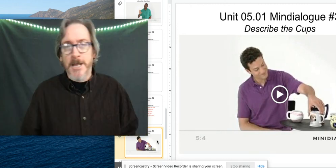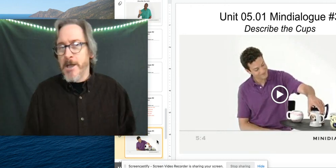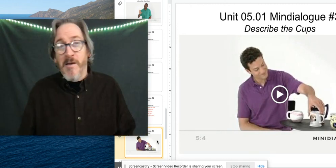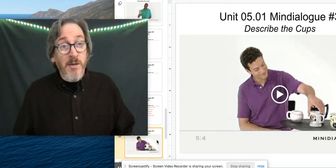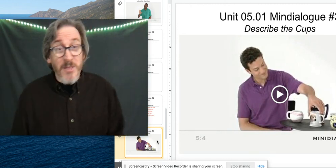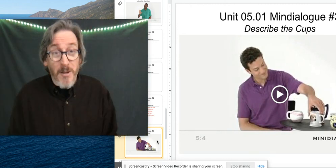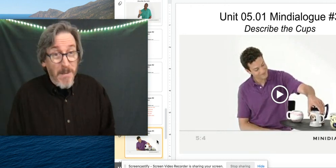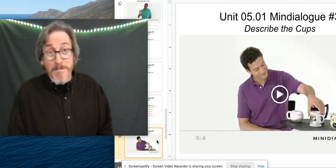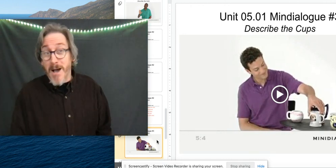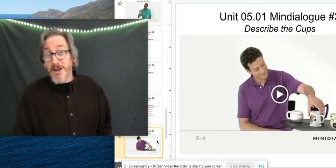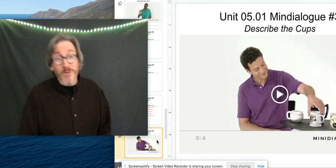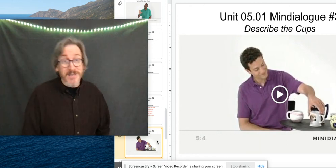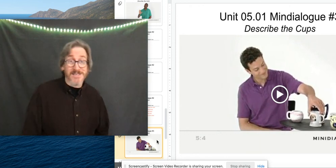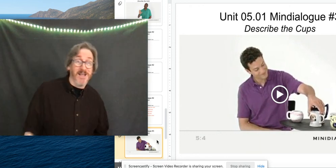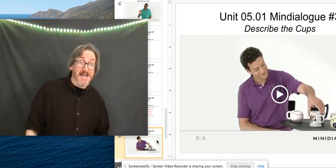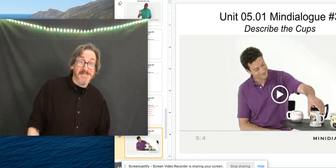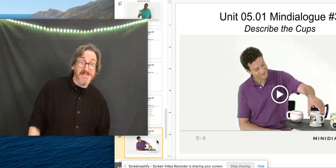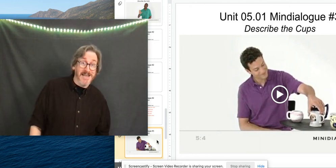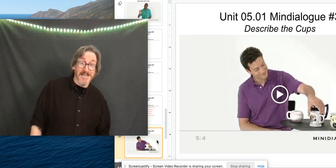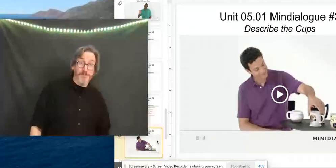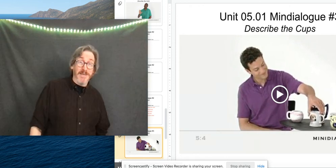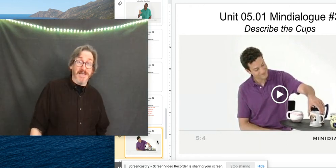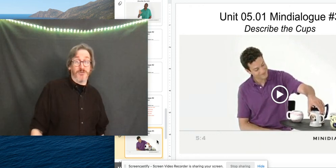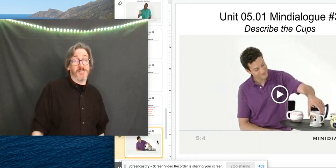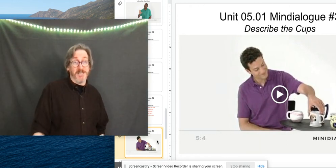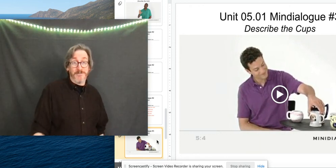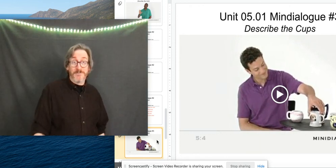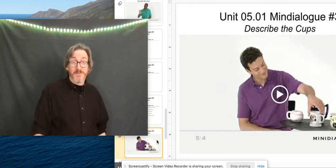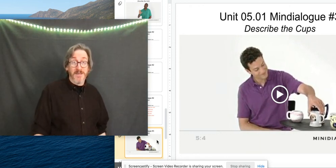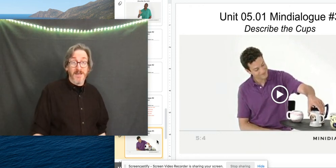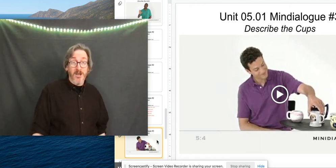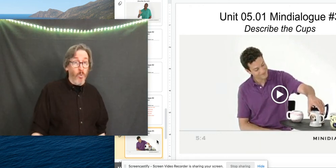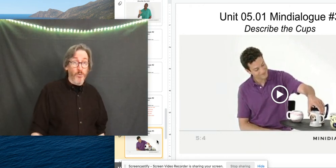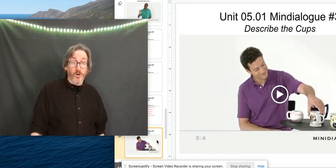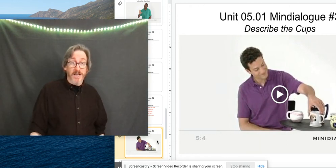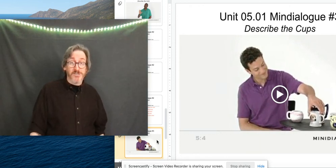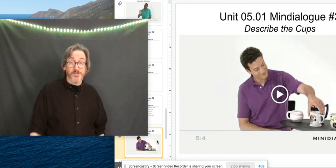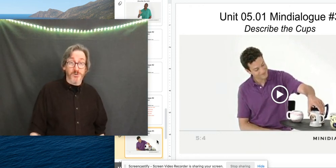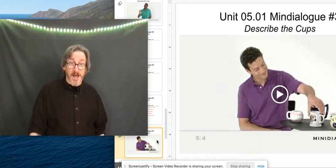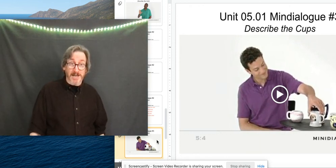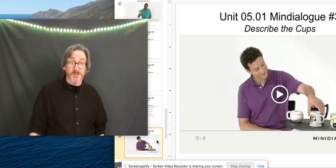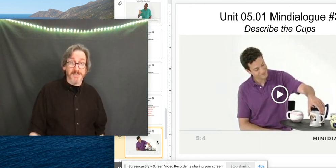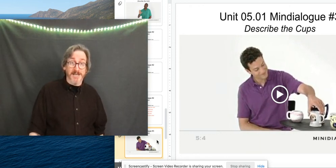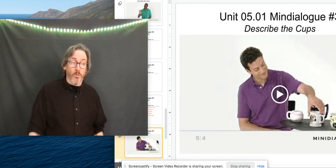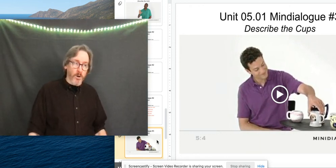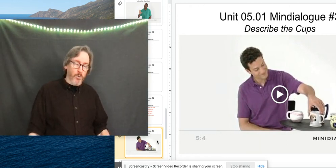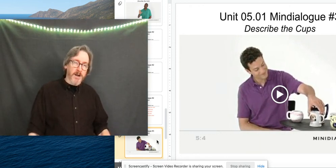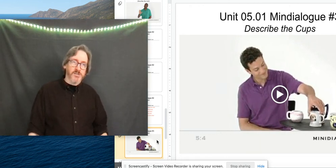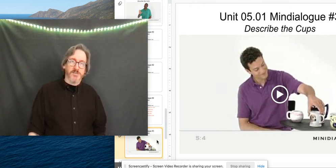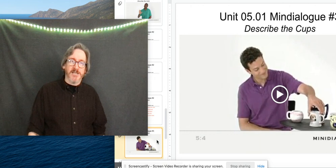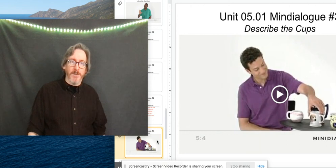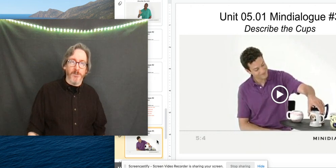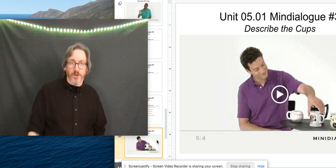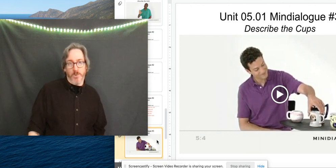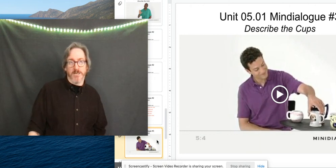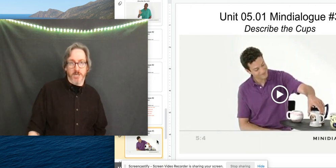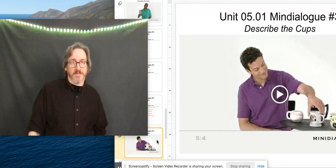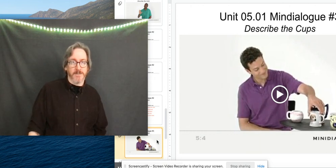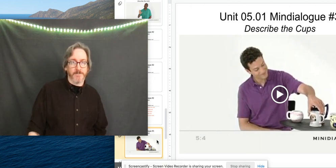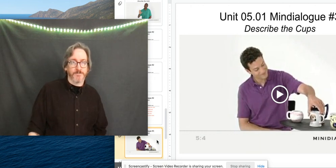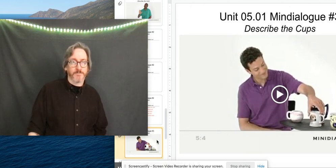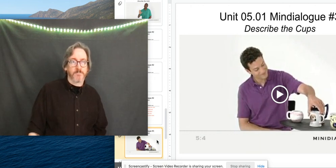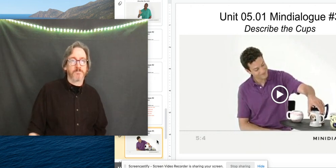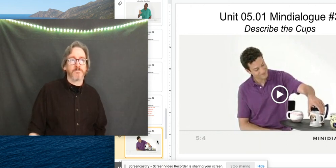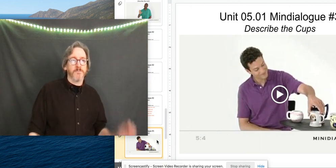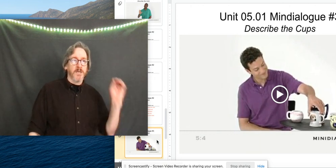things. My motto in this class is be interesting. One-word answers are not interesting. One-word answers tell people you don't want to talk